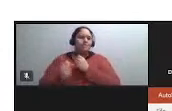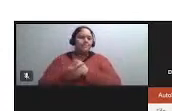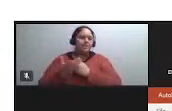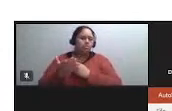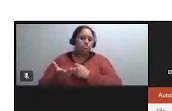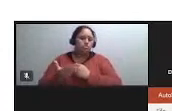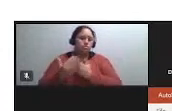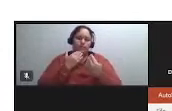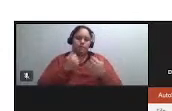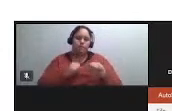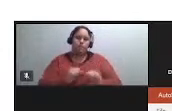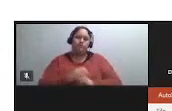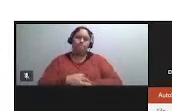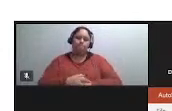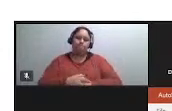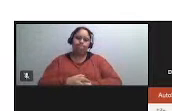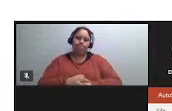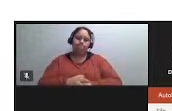happened there. Thank you, Chair.